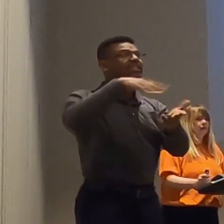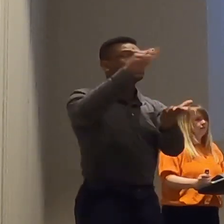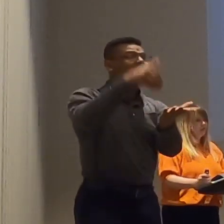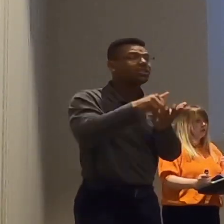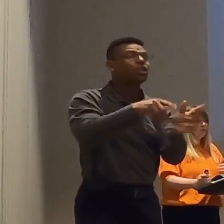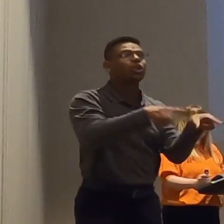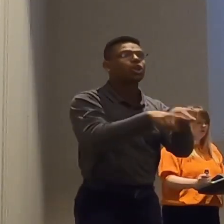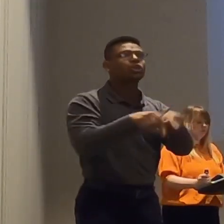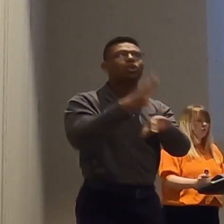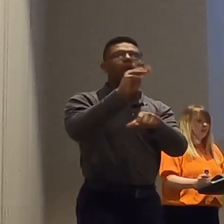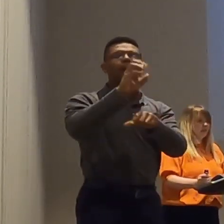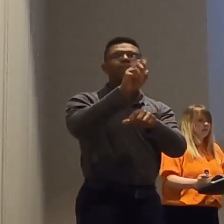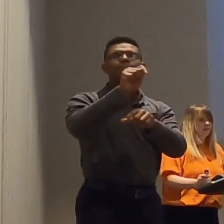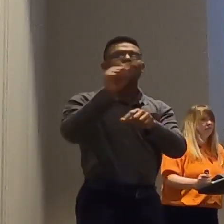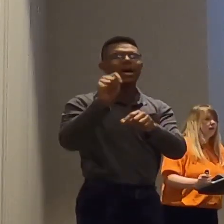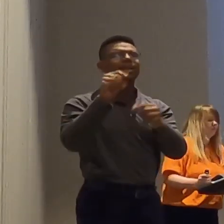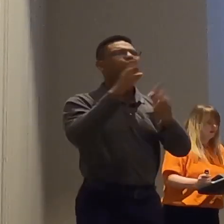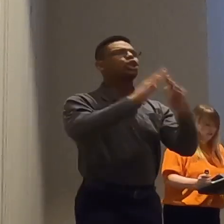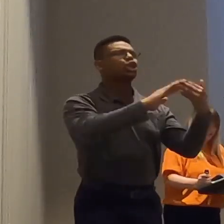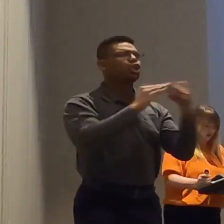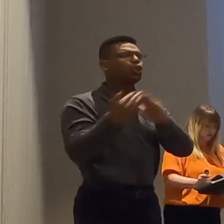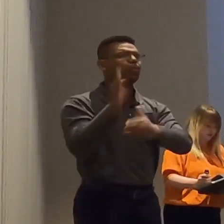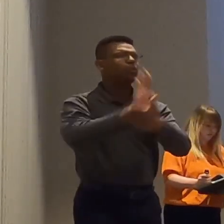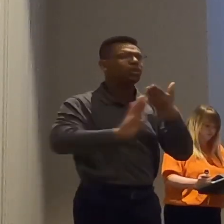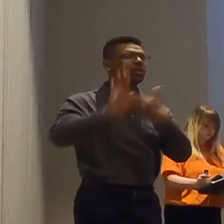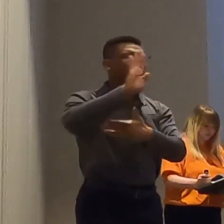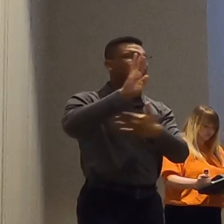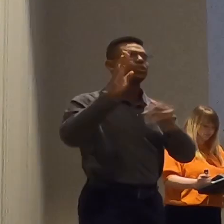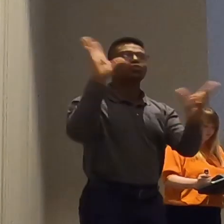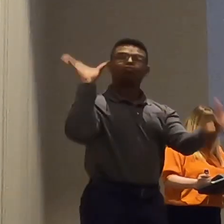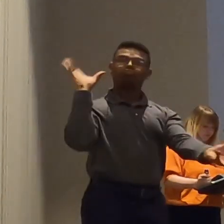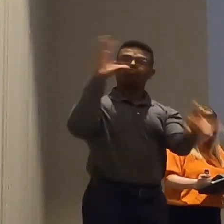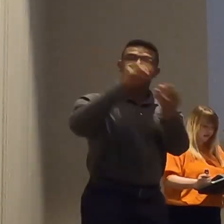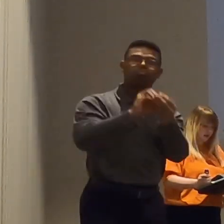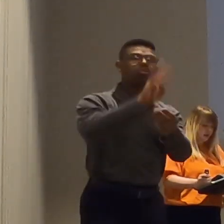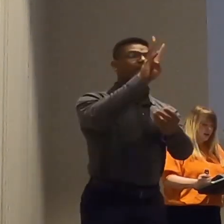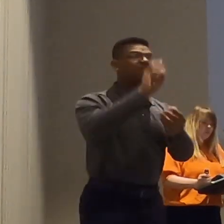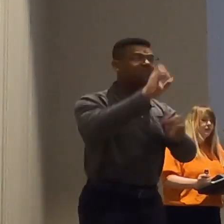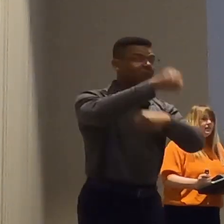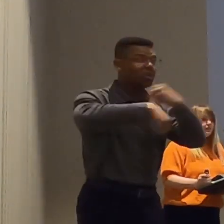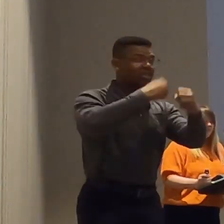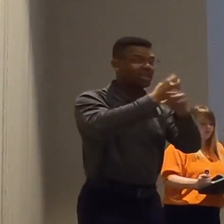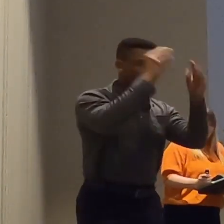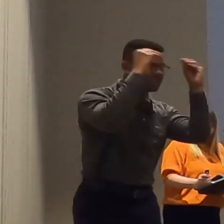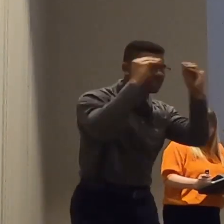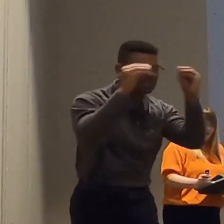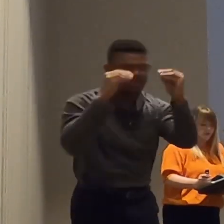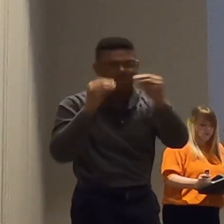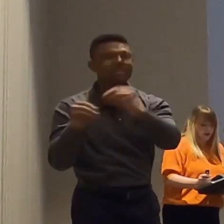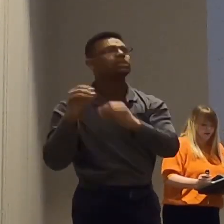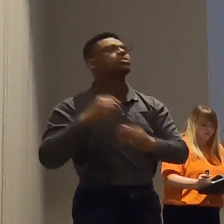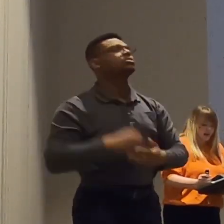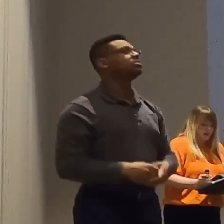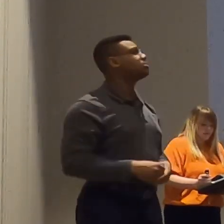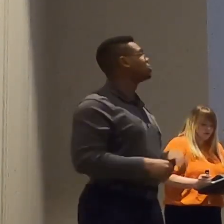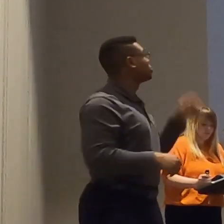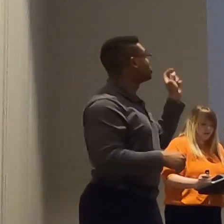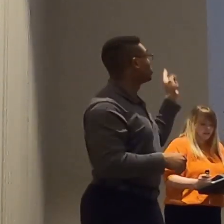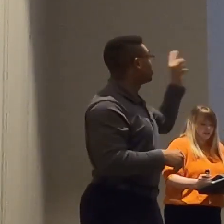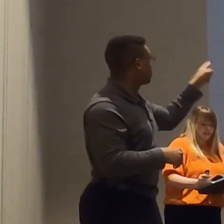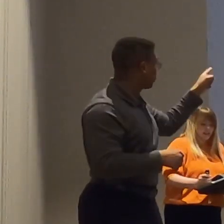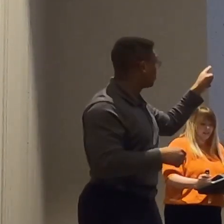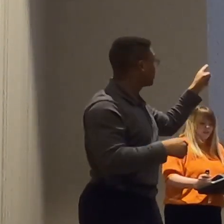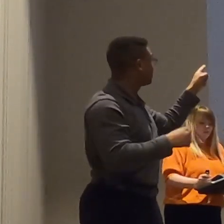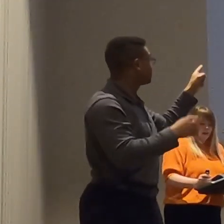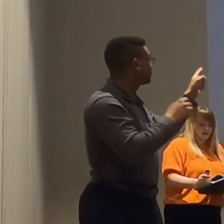College for a total over 40 years of art instruction. So this lithograph print comes from